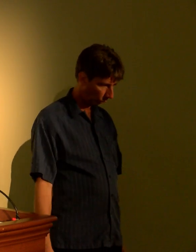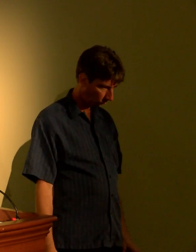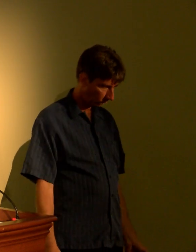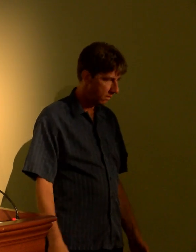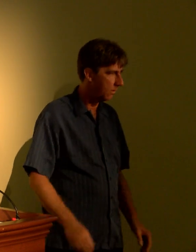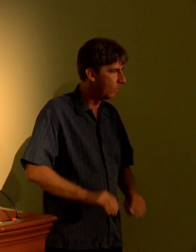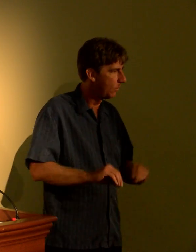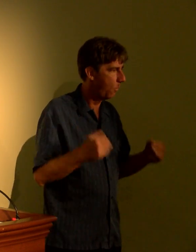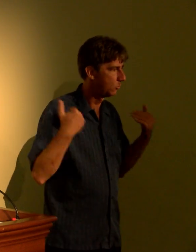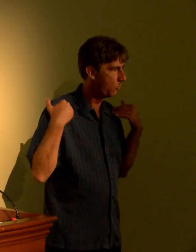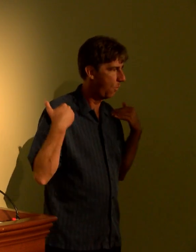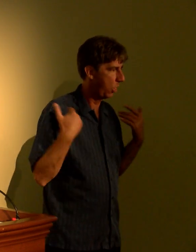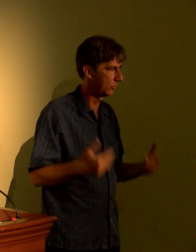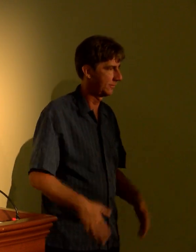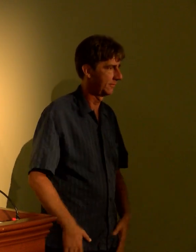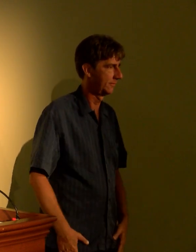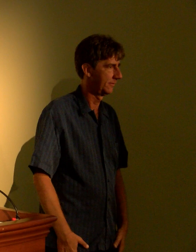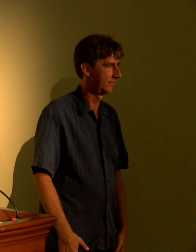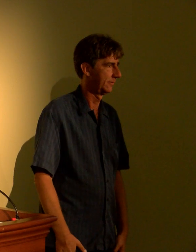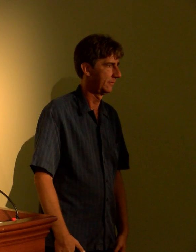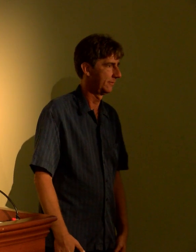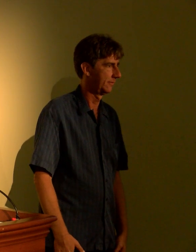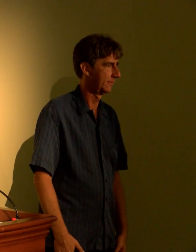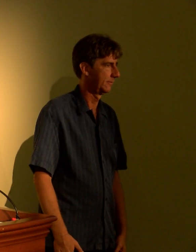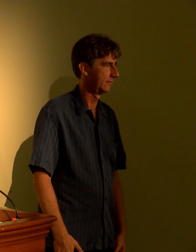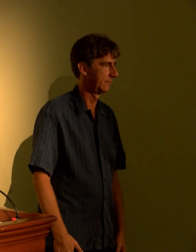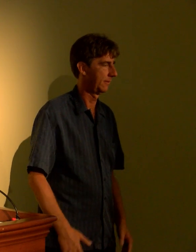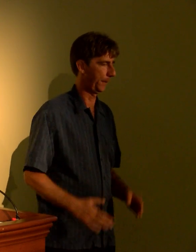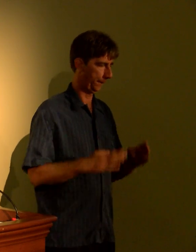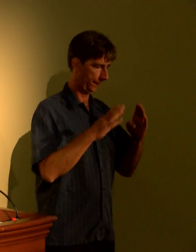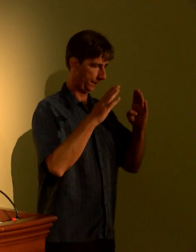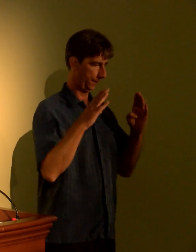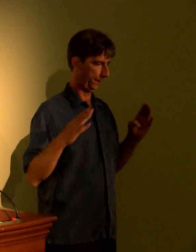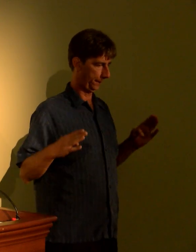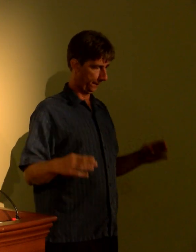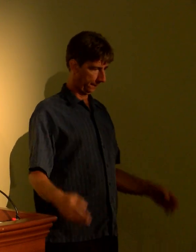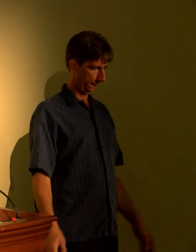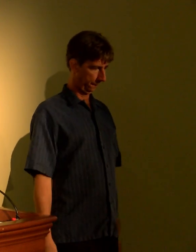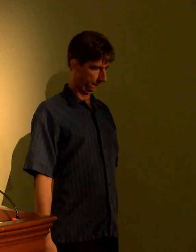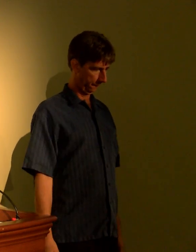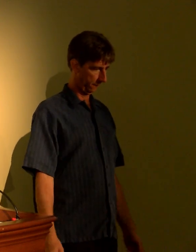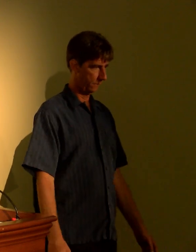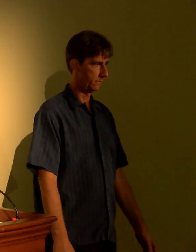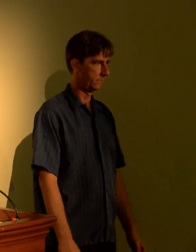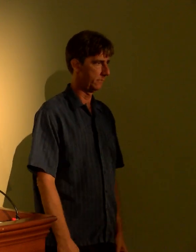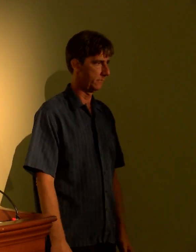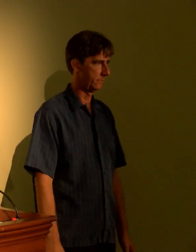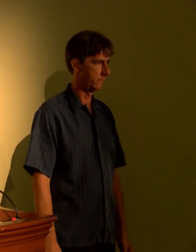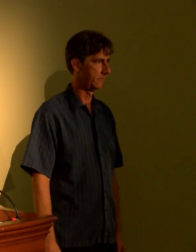I'm sorry, any significance to the fact? In fact, they have almost no shoulders. They look almost like